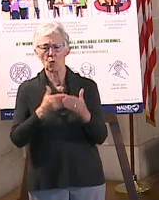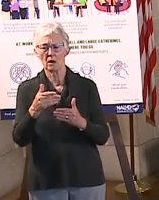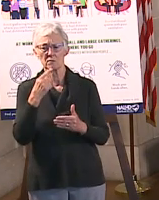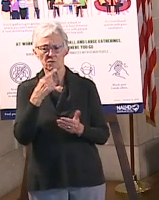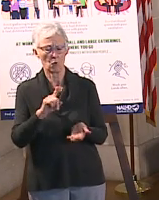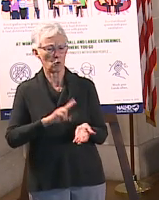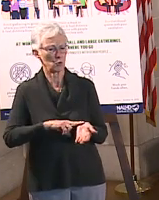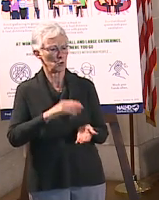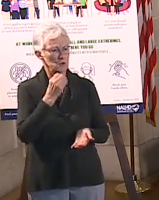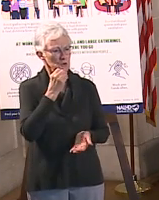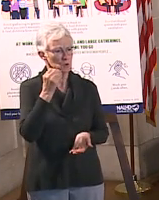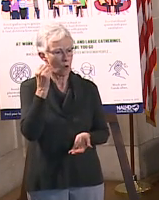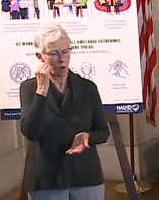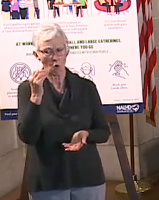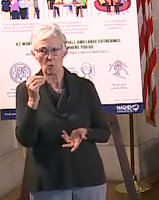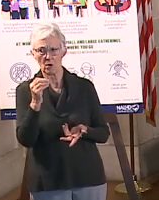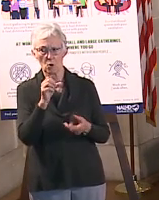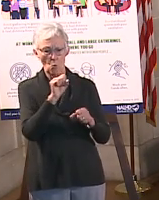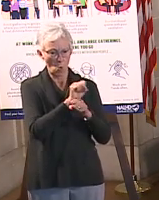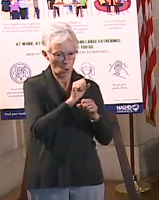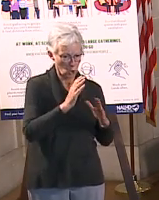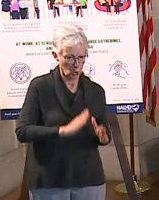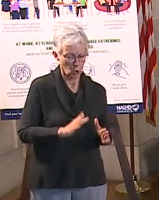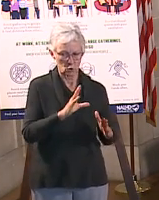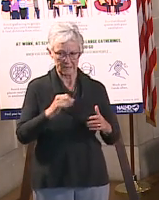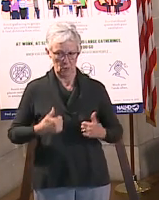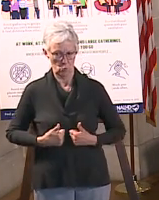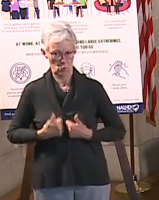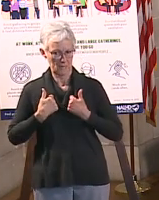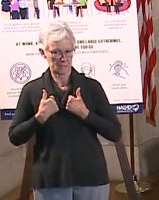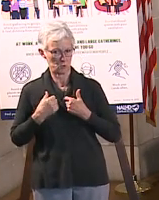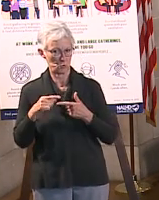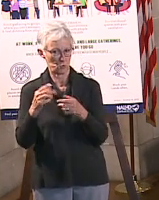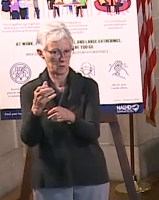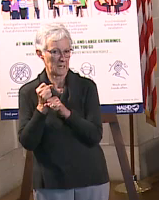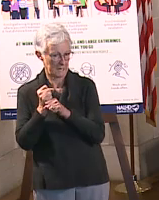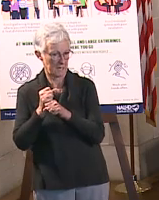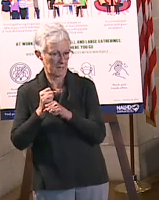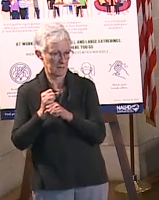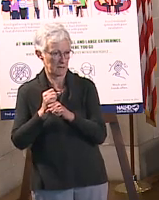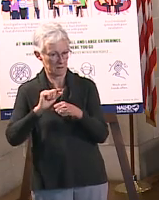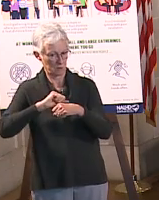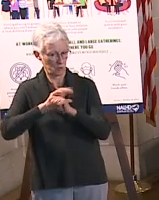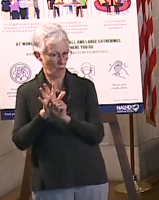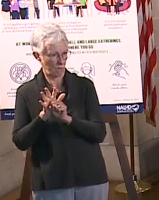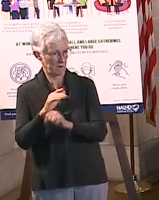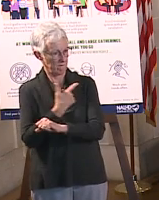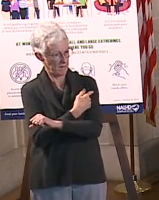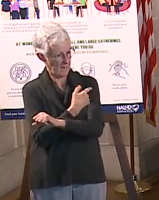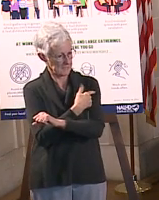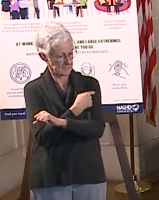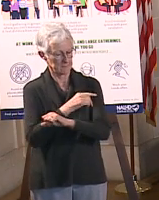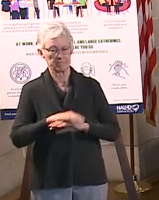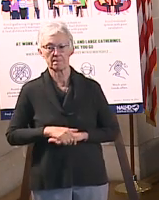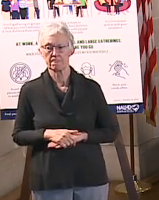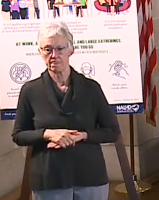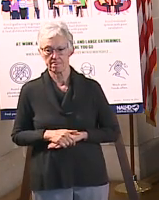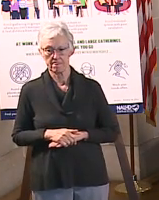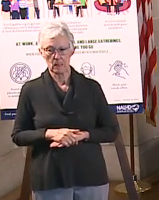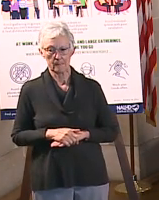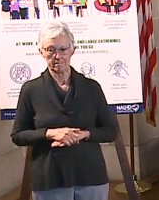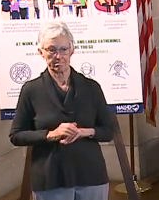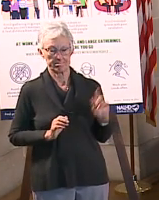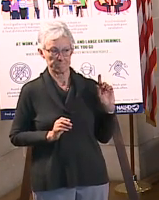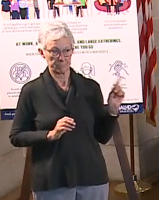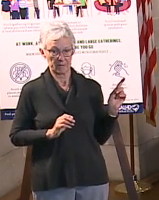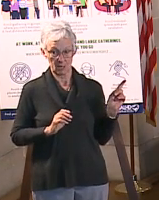and staff residents to get vaccinated for COVID-19, and how and when will it begin? So the process is that, again, as I mentioned a